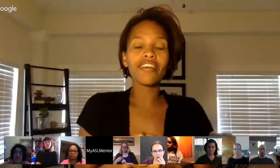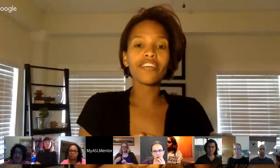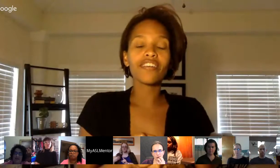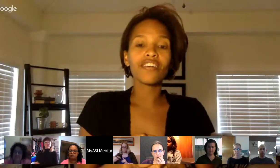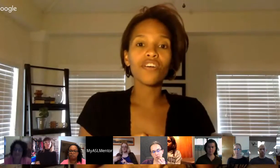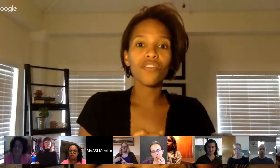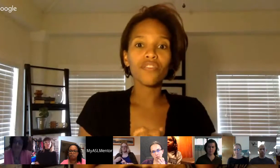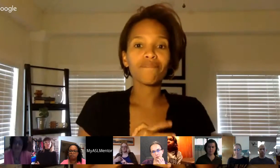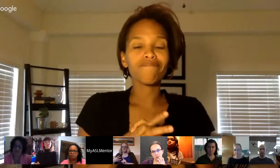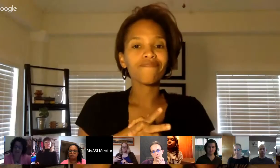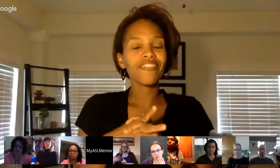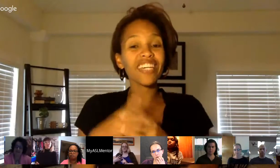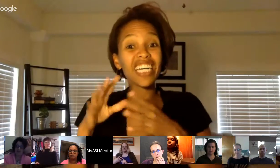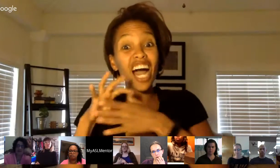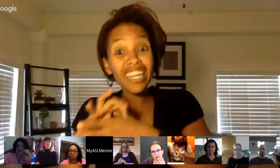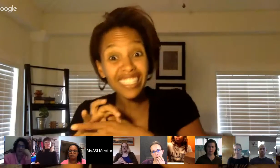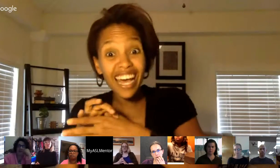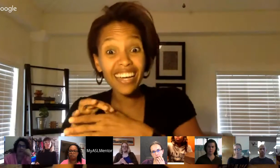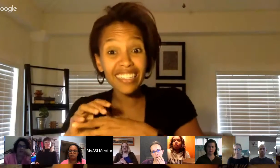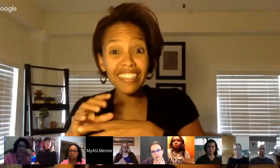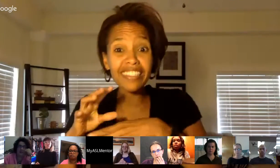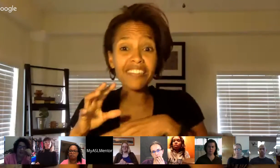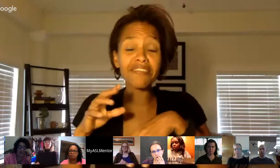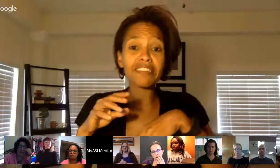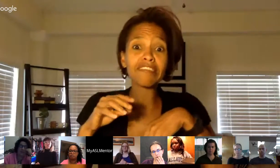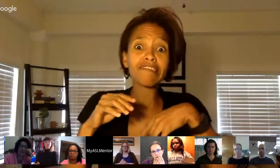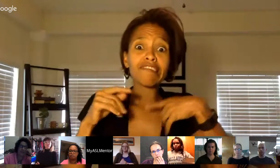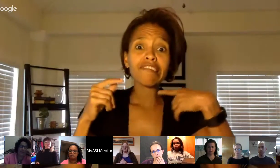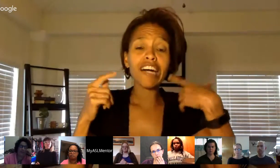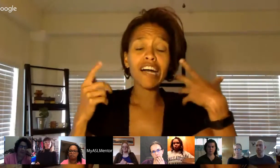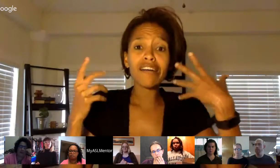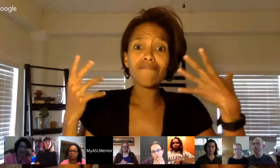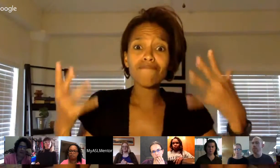on the context.